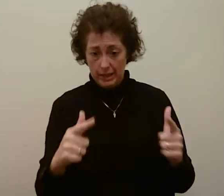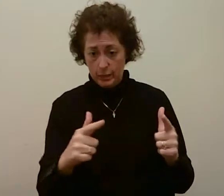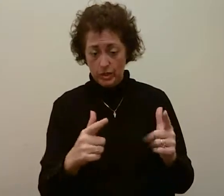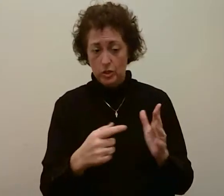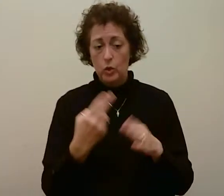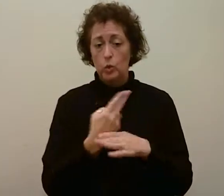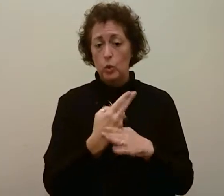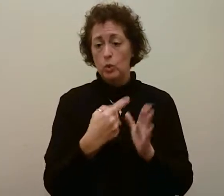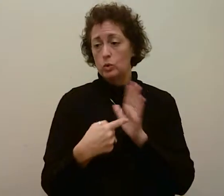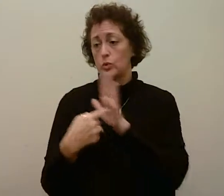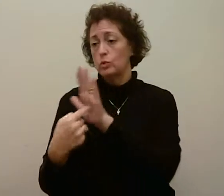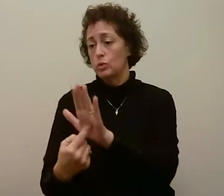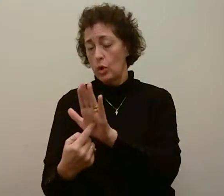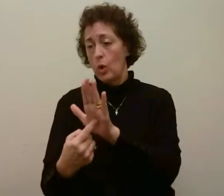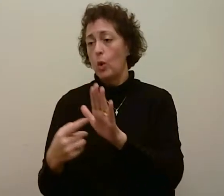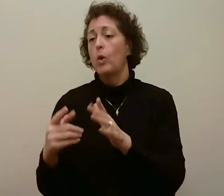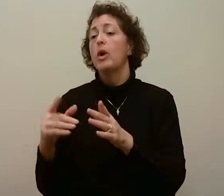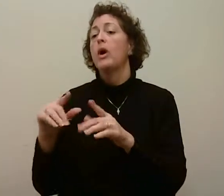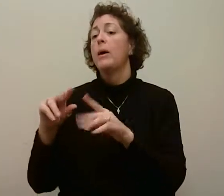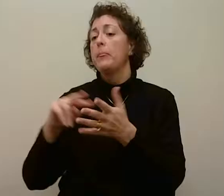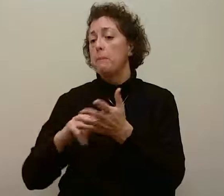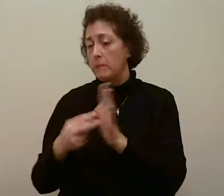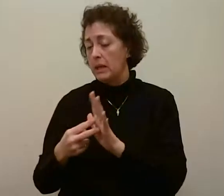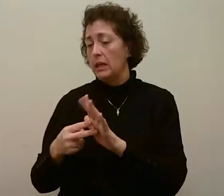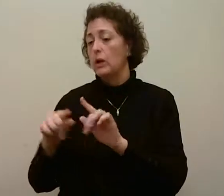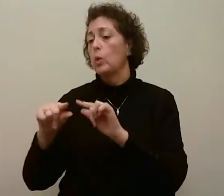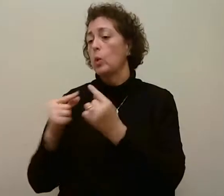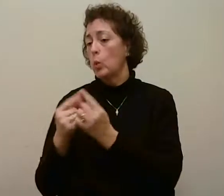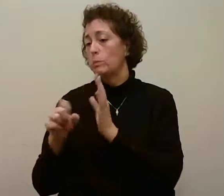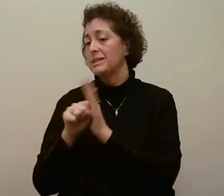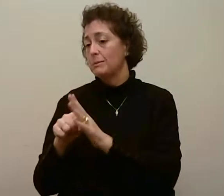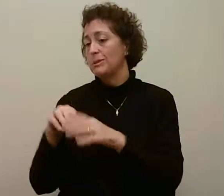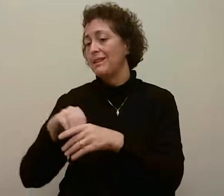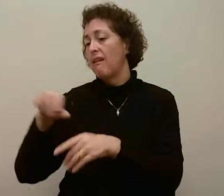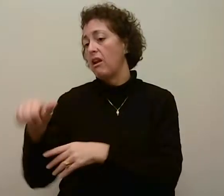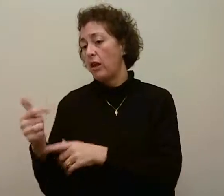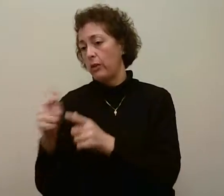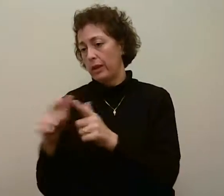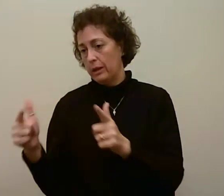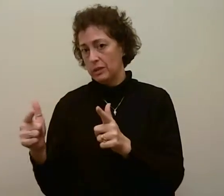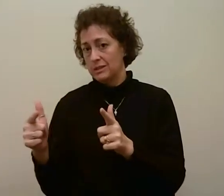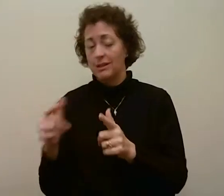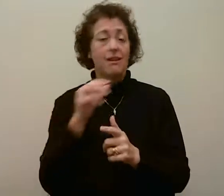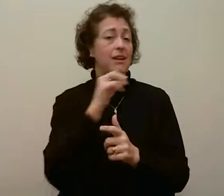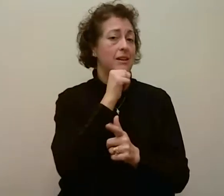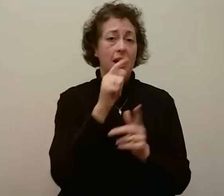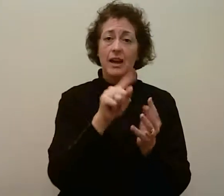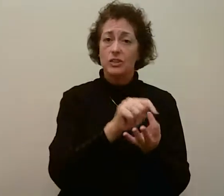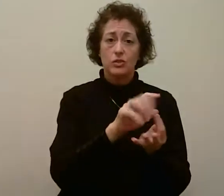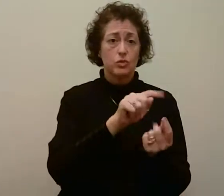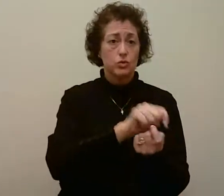or a group of symbols in another language. This is not translation, this is not interpretation. Okay? These are